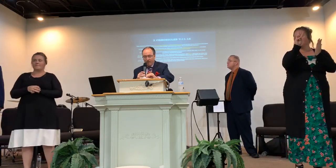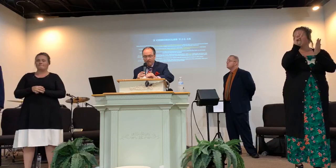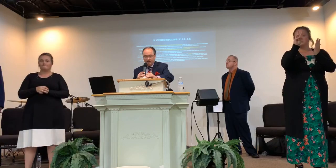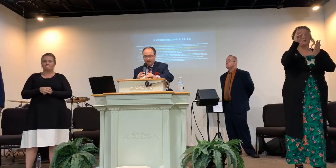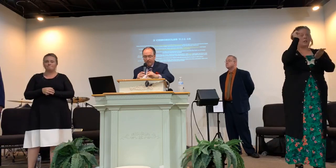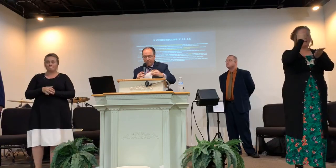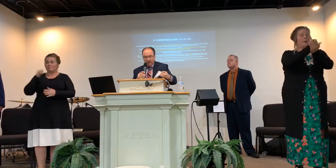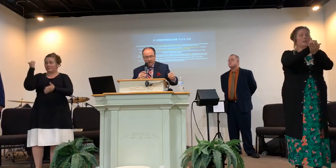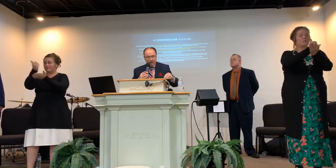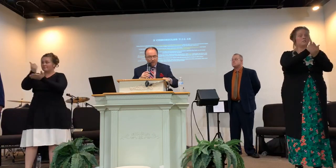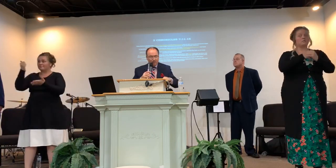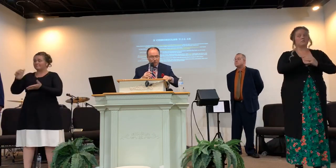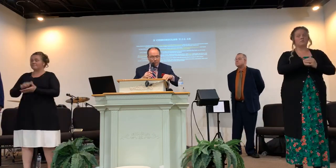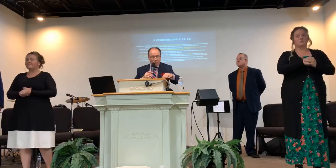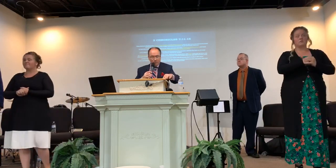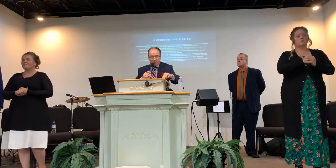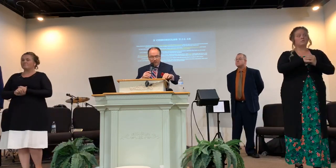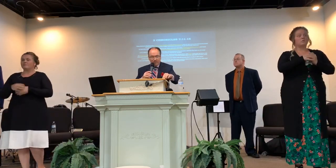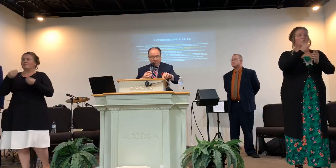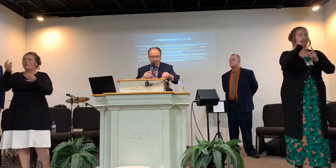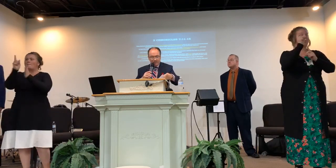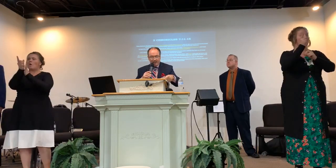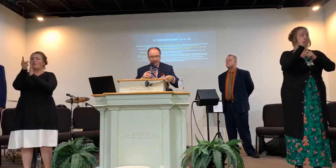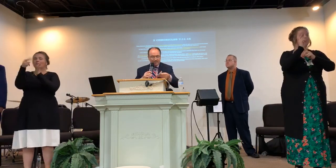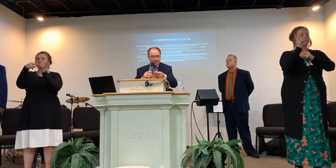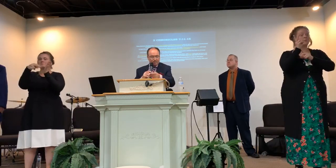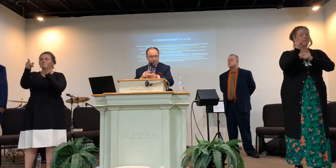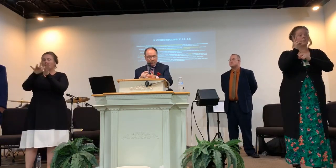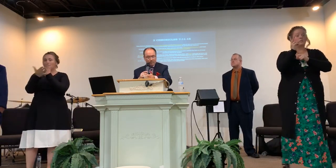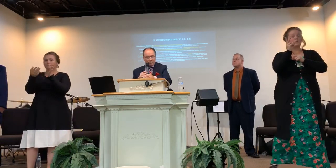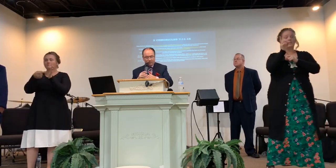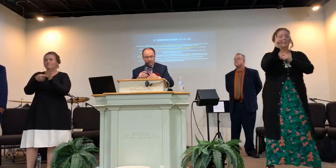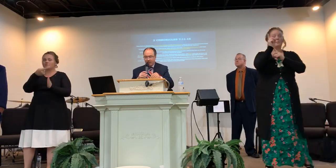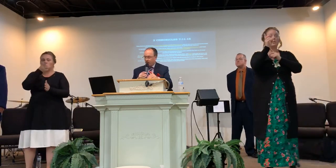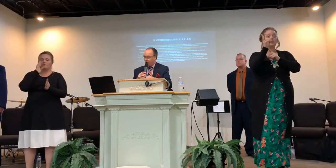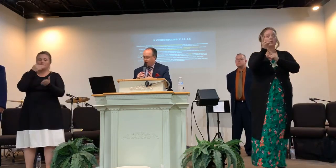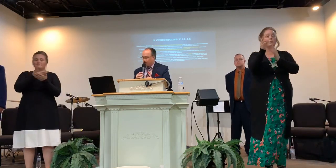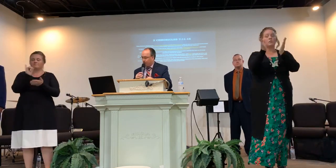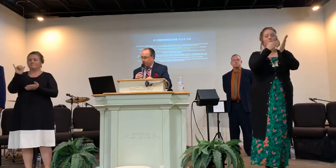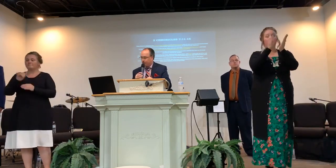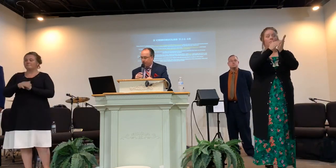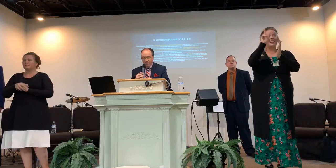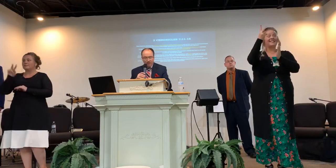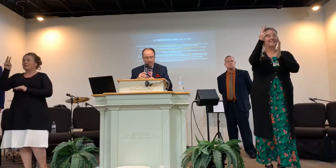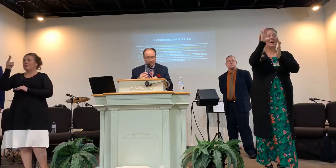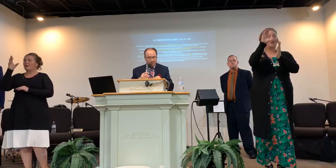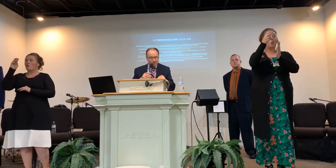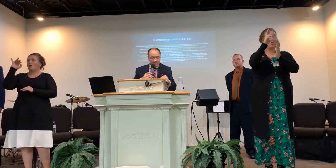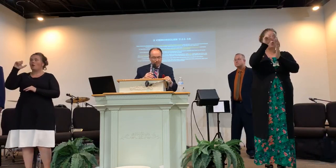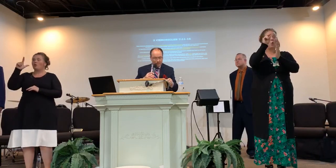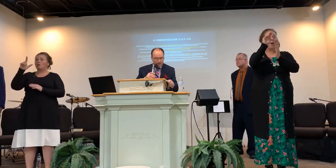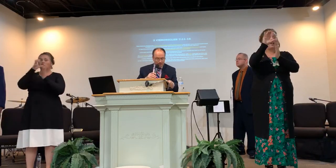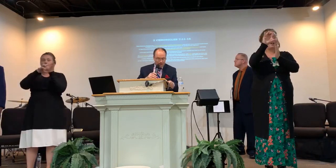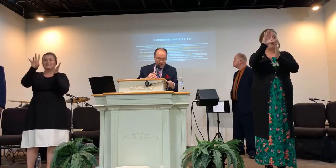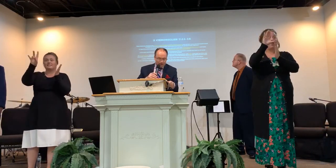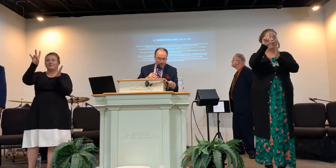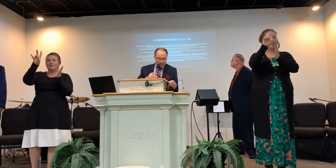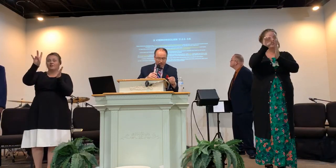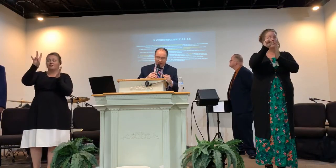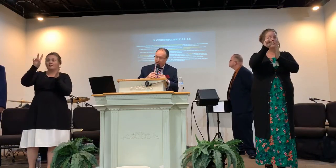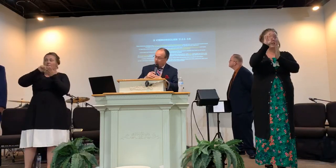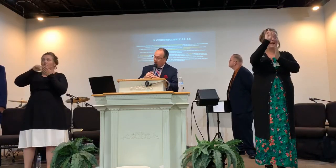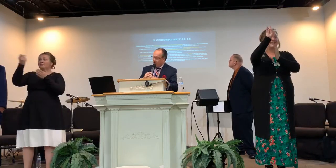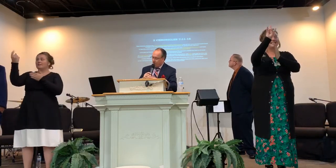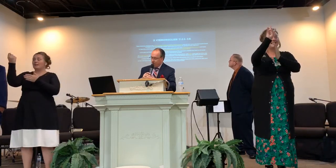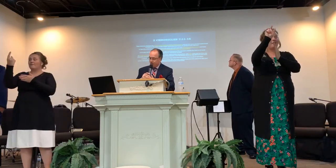16. Amen. I'll give you a moment to get there as I get there as well. 2 Chronicles chapter 7,